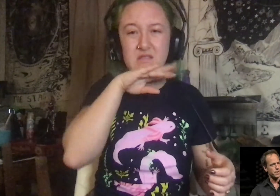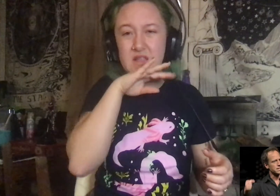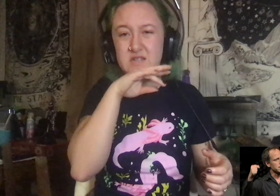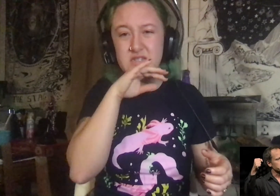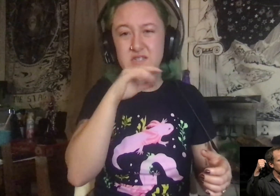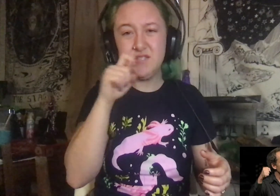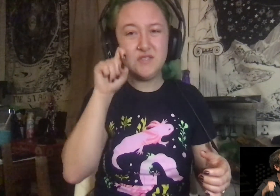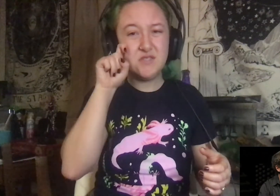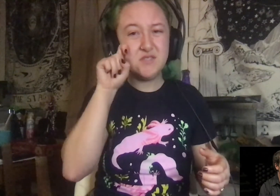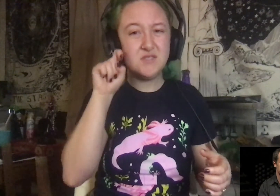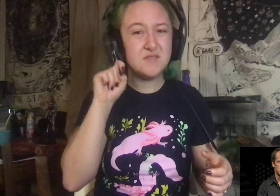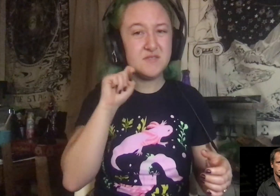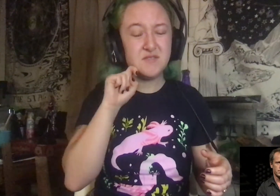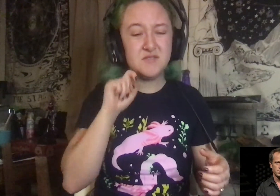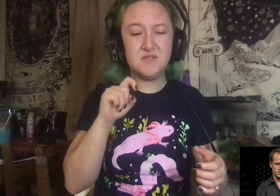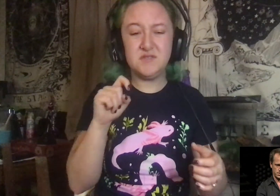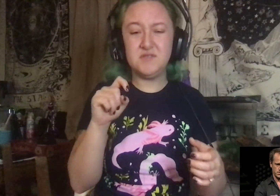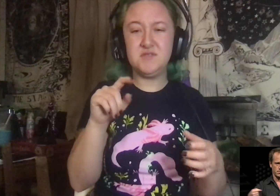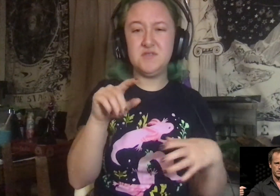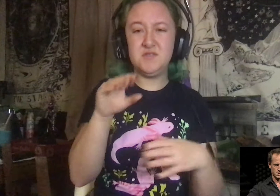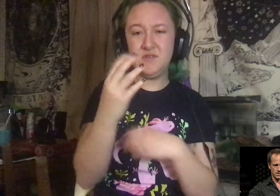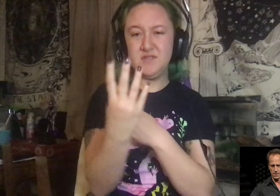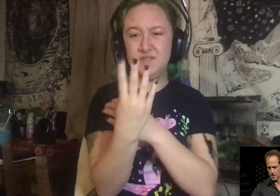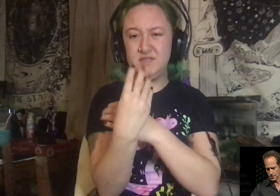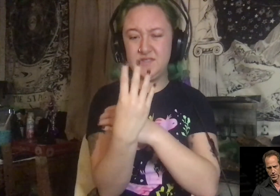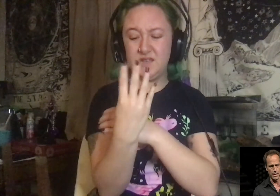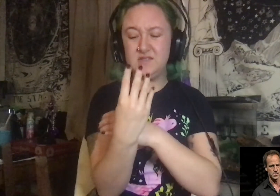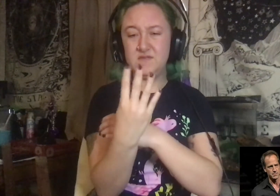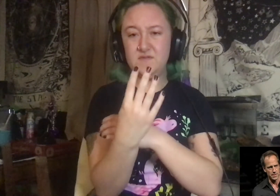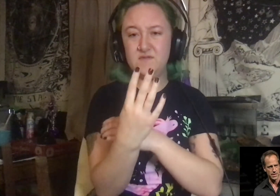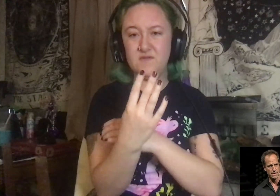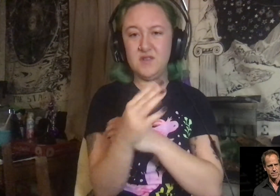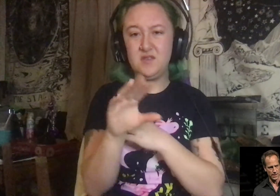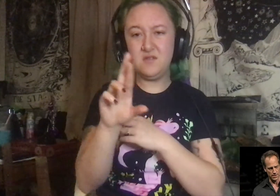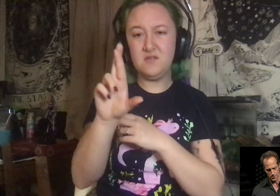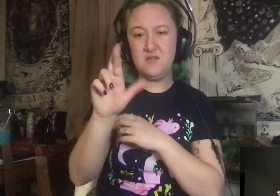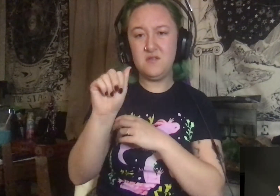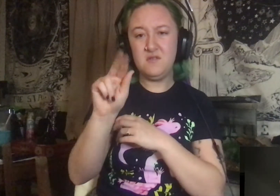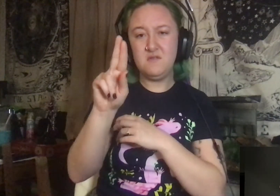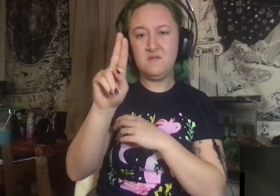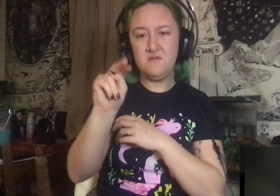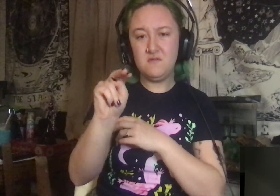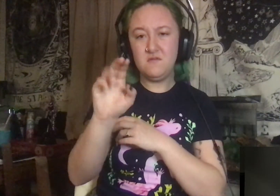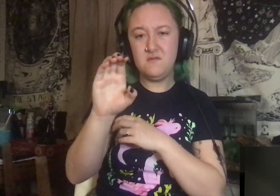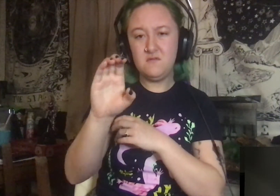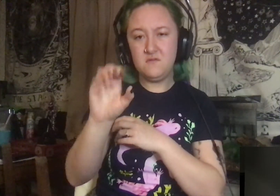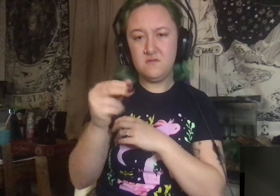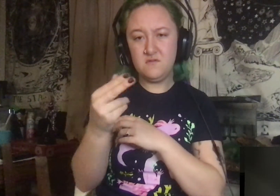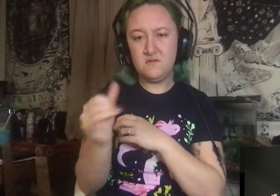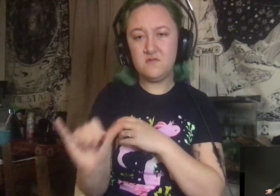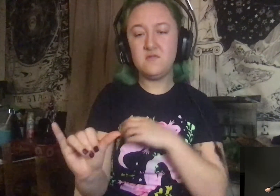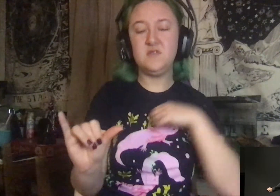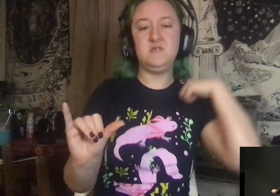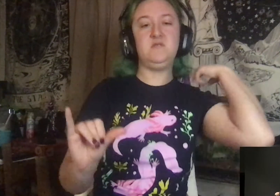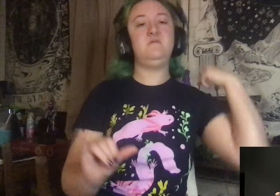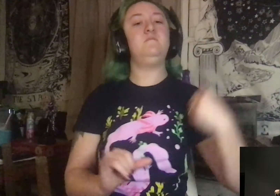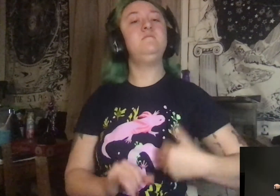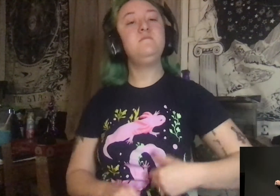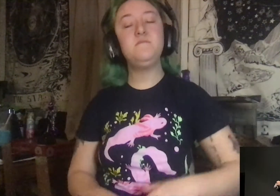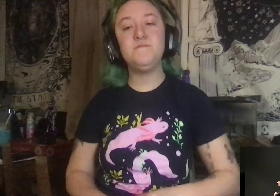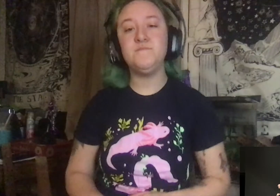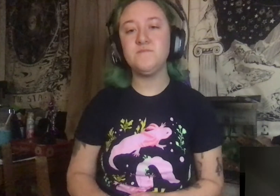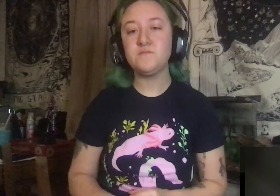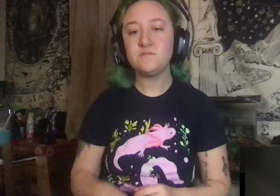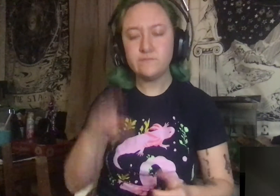Melanie picks up the lamb, puts it on the post, opens it up. Albert hands me the knife. I go in, tail comes off. I go in, I grab the